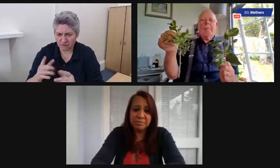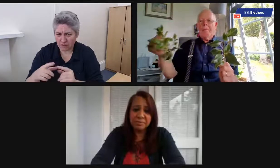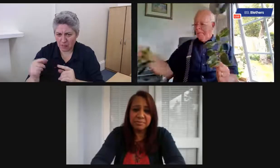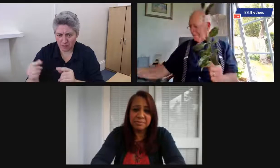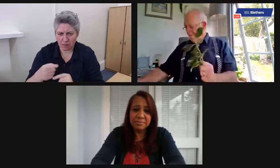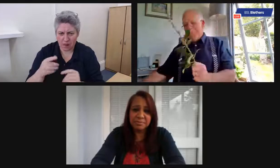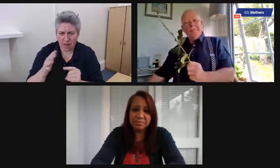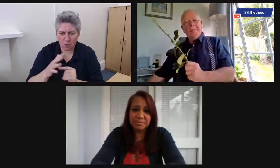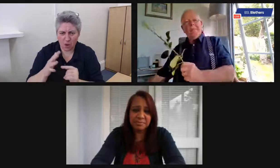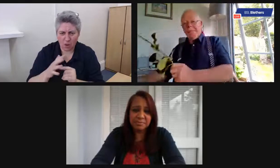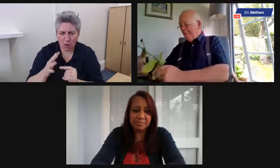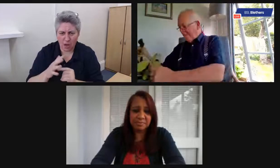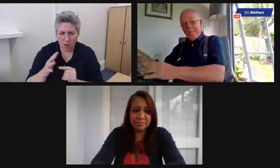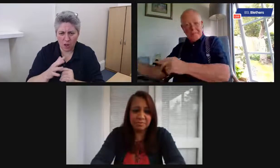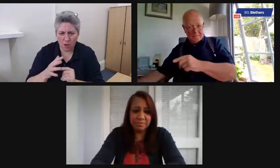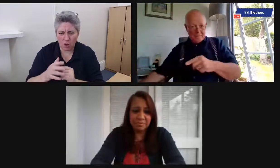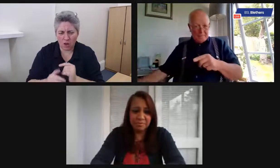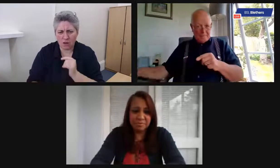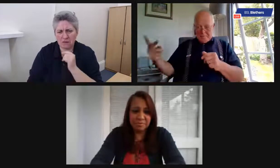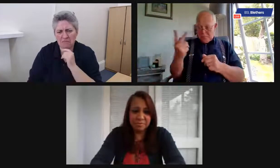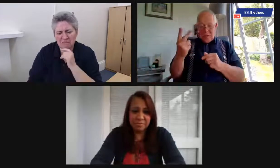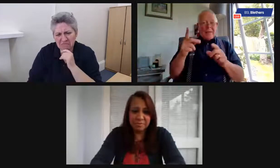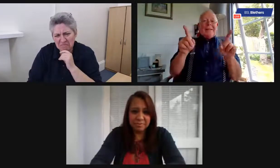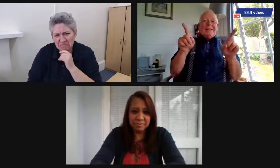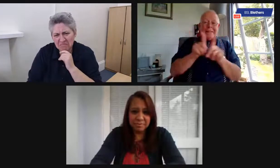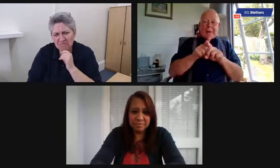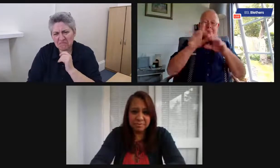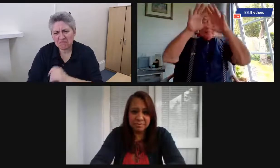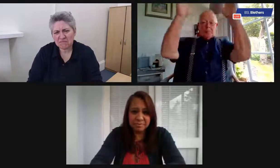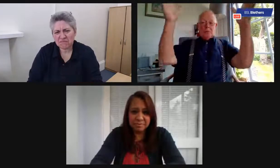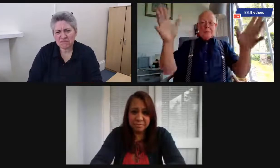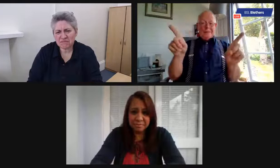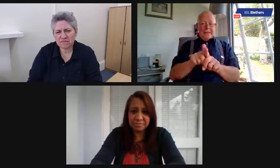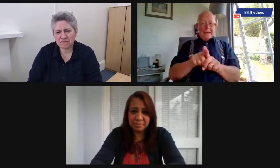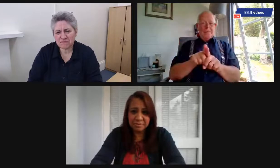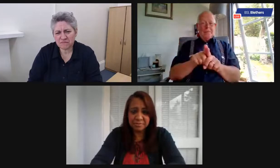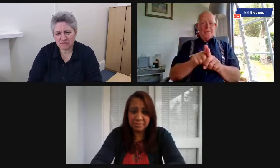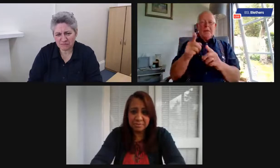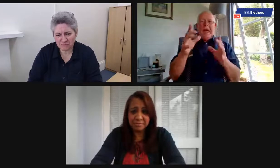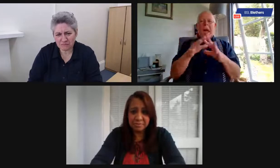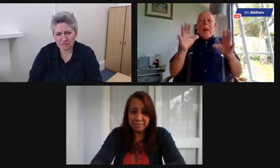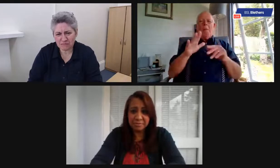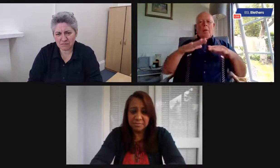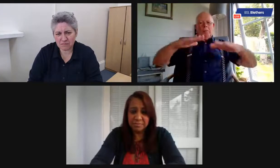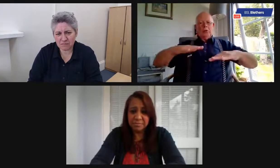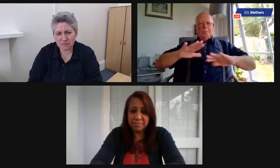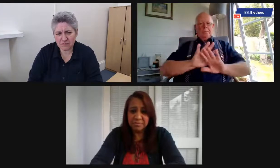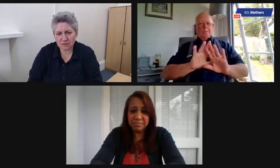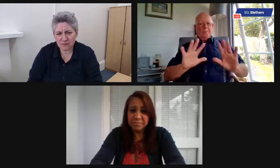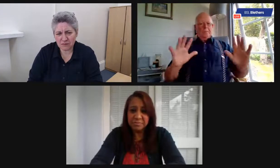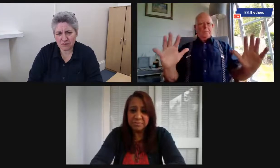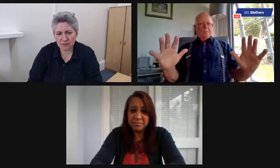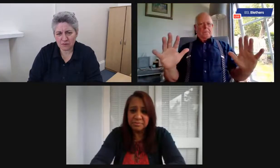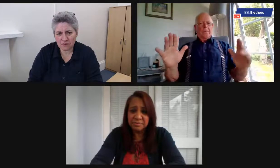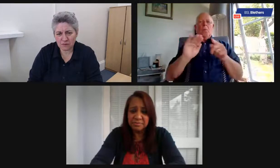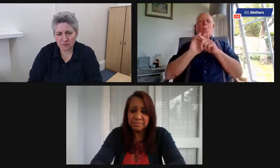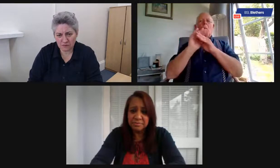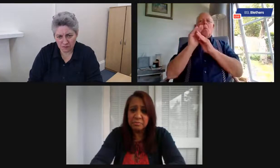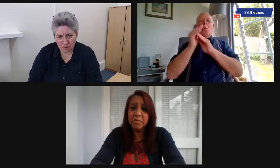but they look totally different. One looks jaggy and the other one doesn't. They're both from the same tree, but you'll find